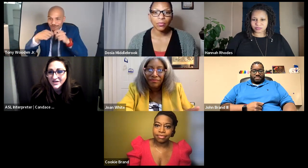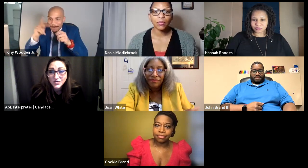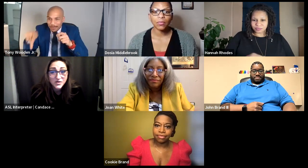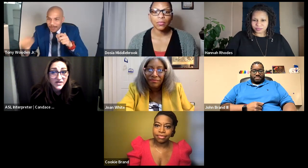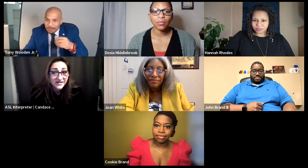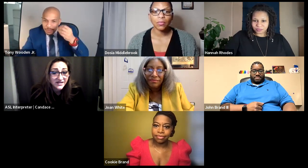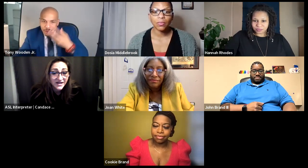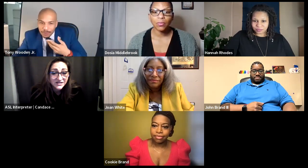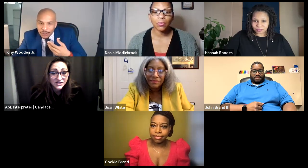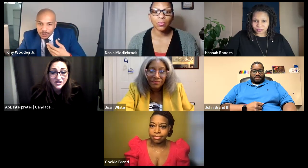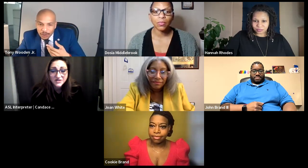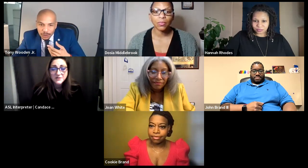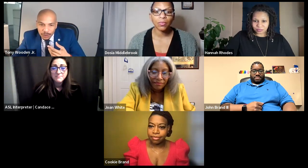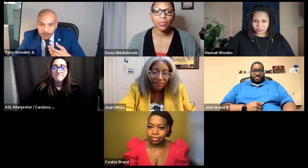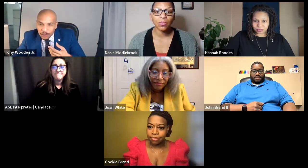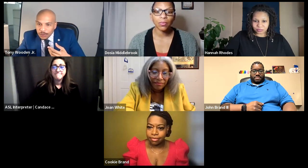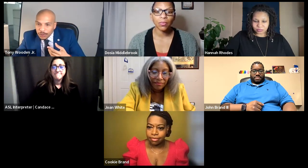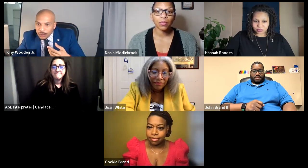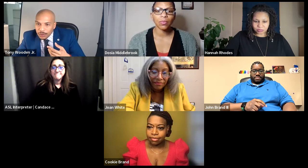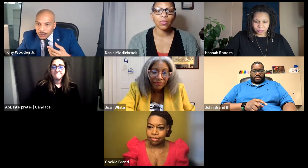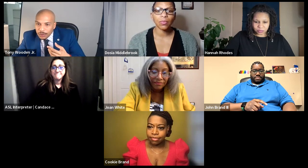that you would like to answer.